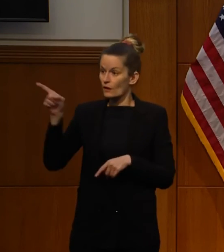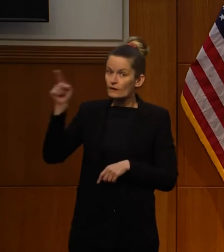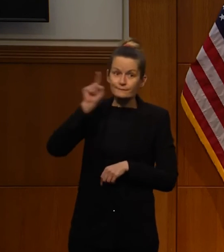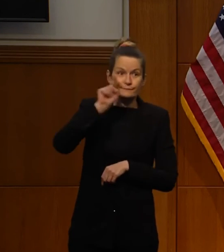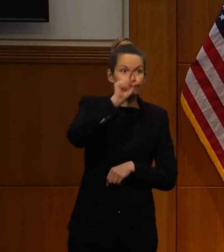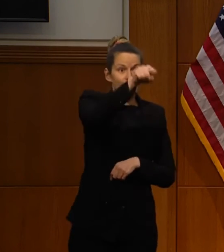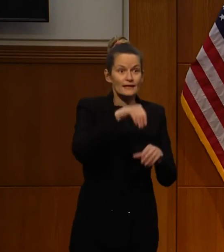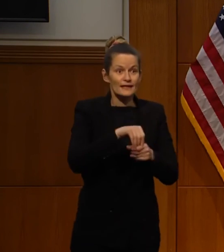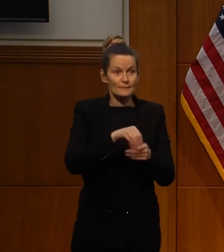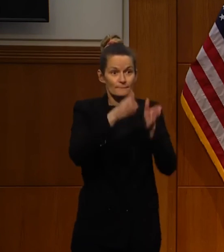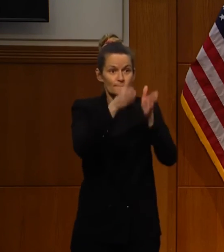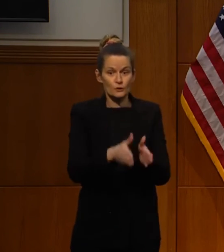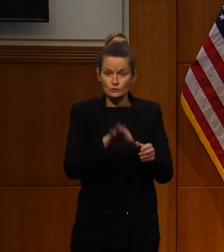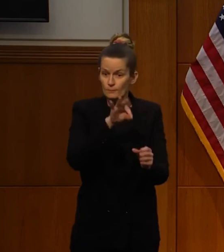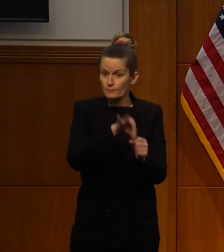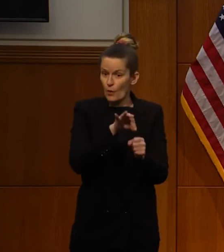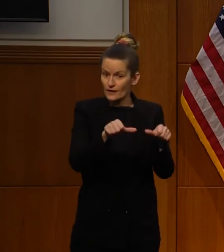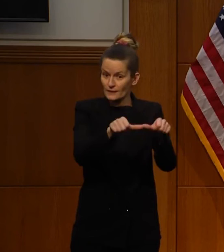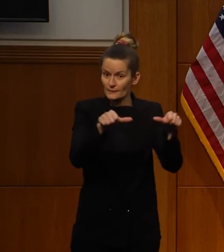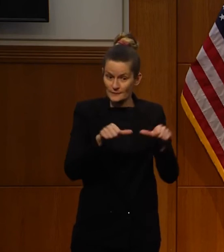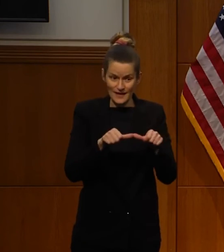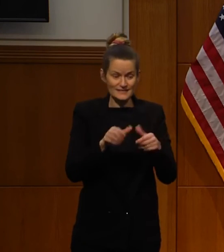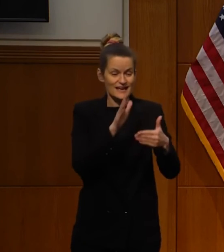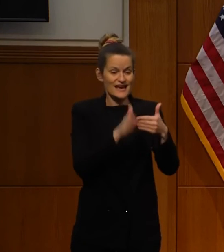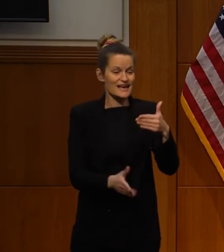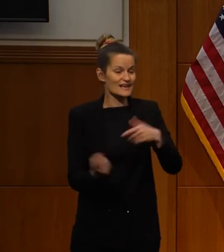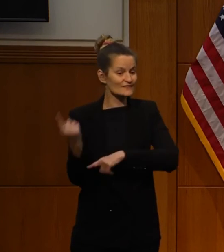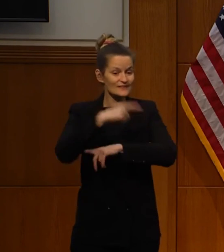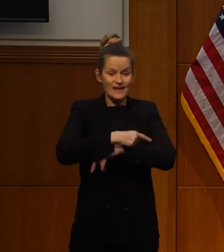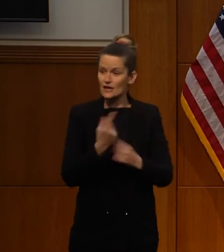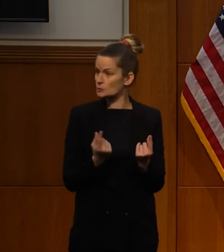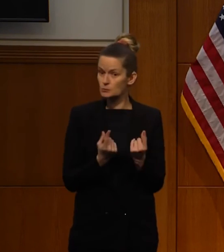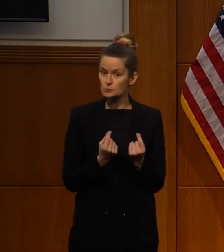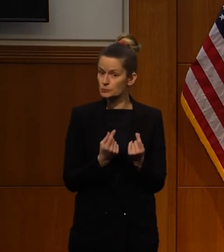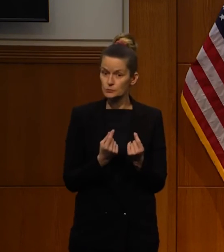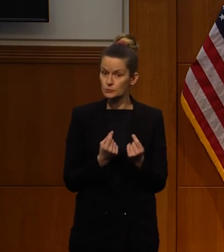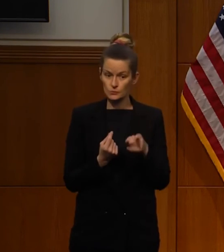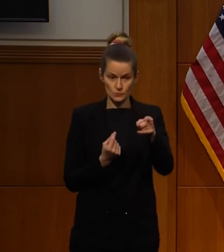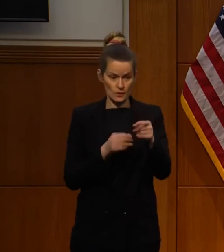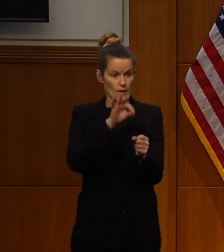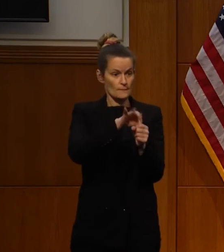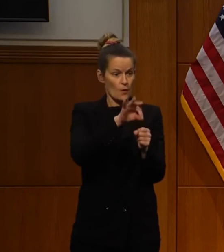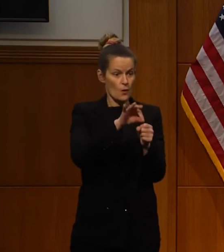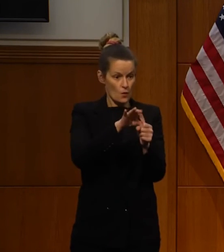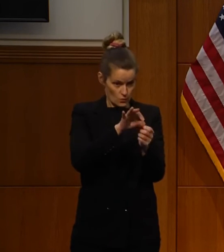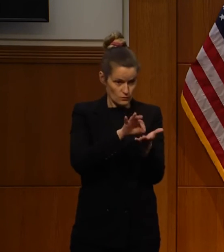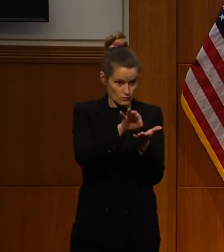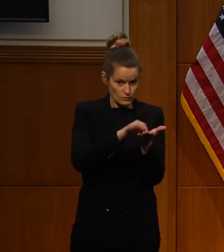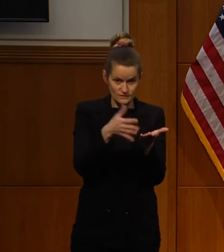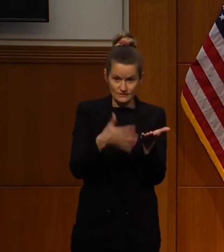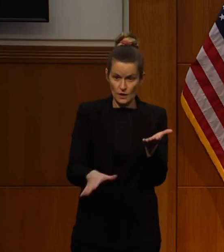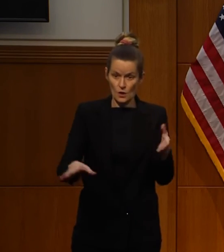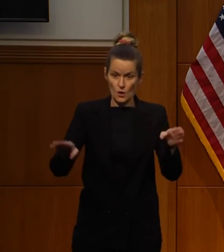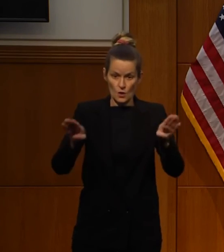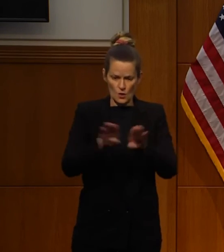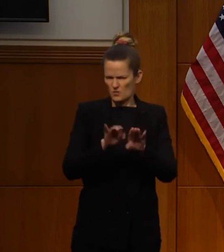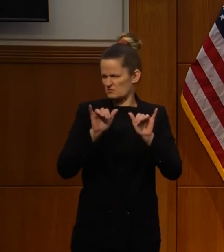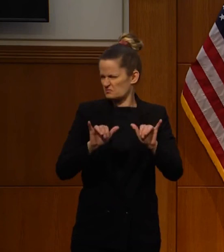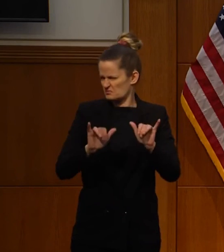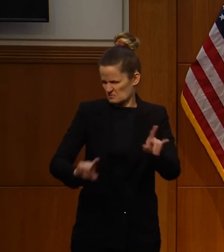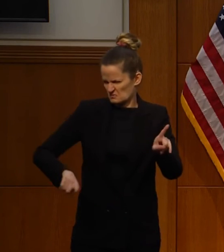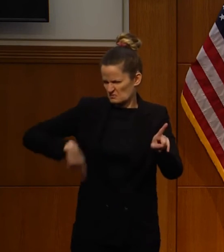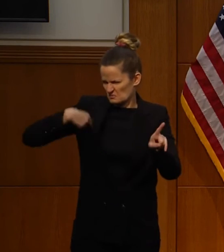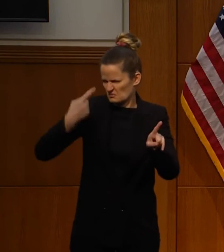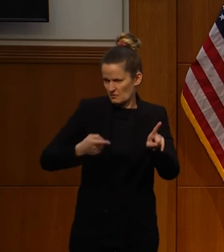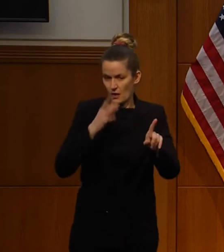do those, shut down their polls as they normally would on election day. They're going to make sure everybody who's in line has voted, and